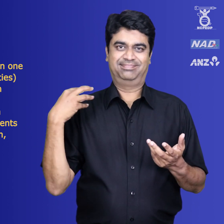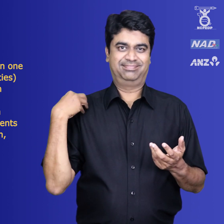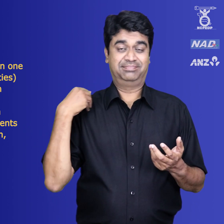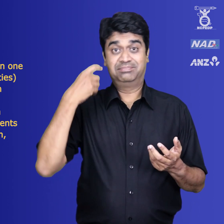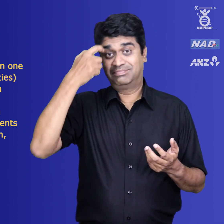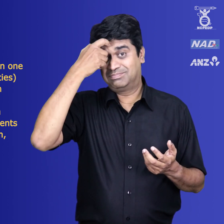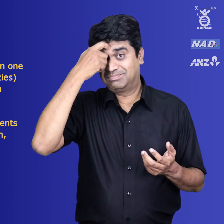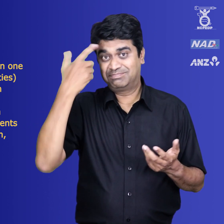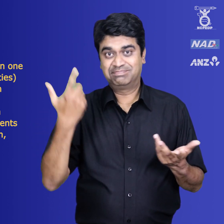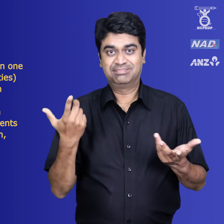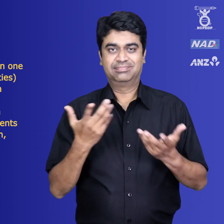problems.